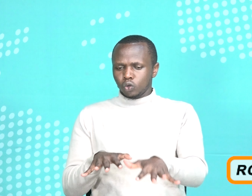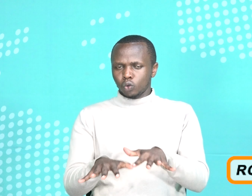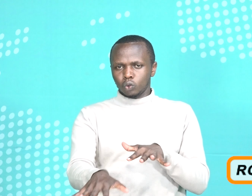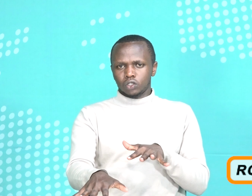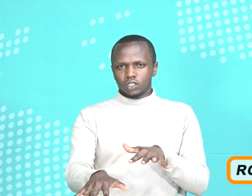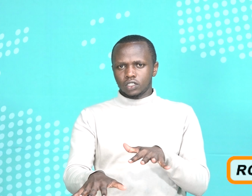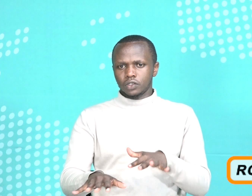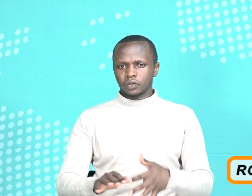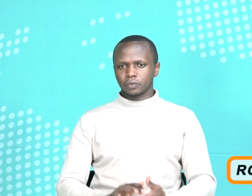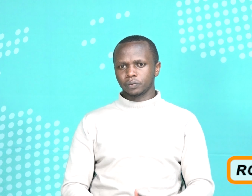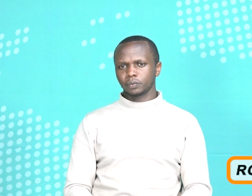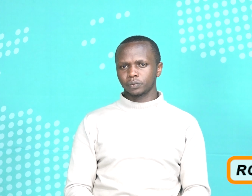roots,